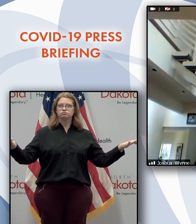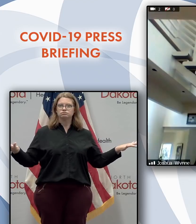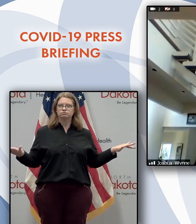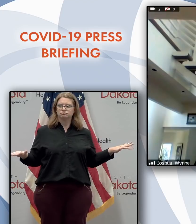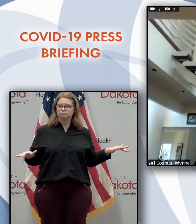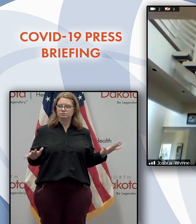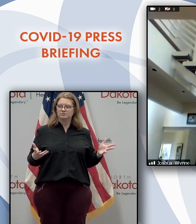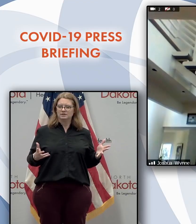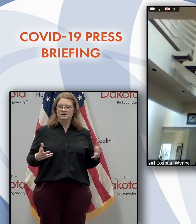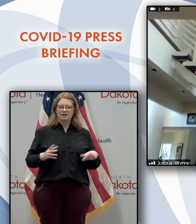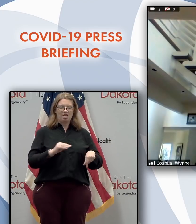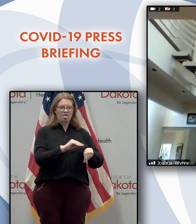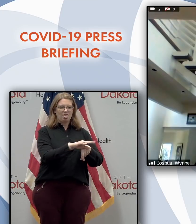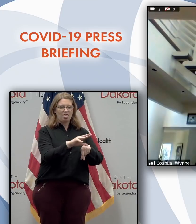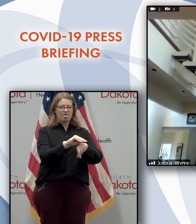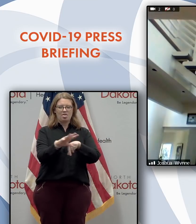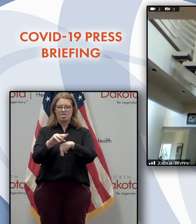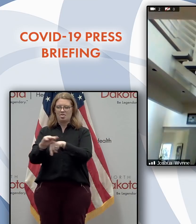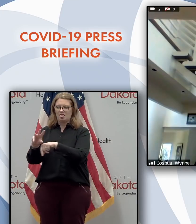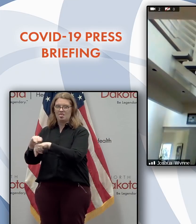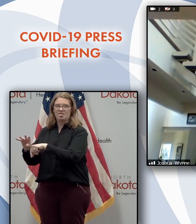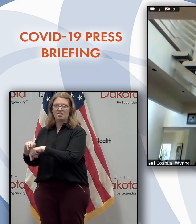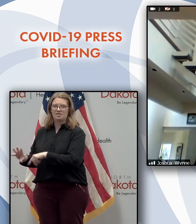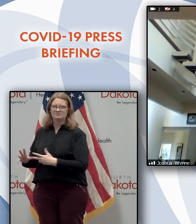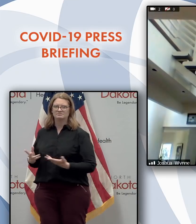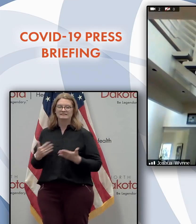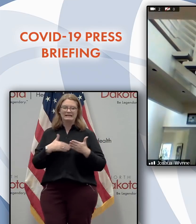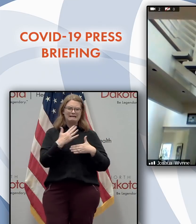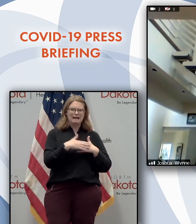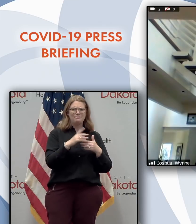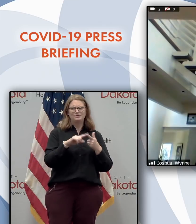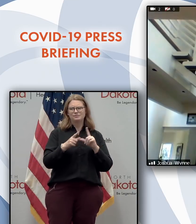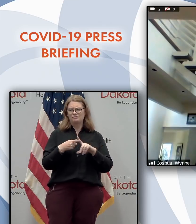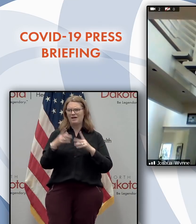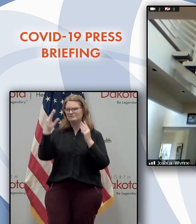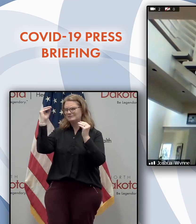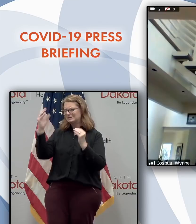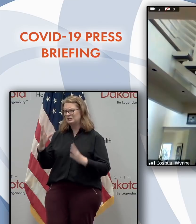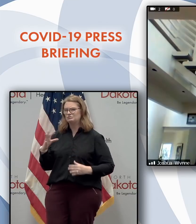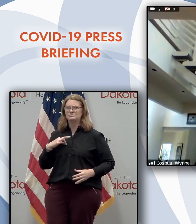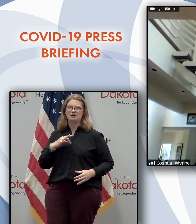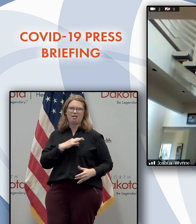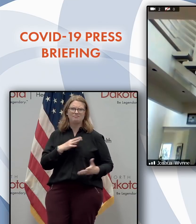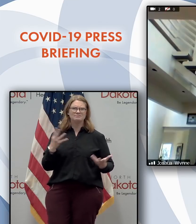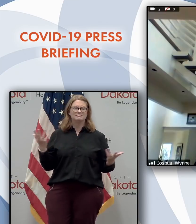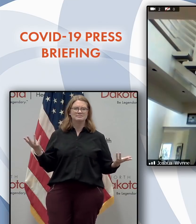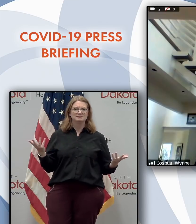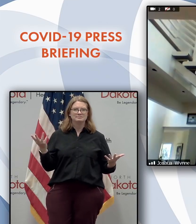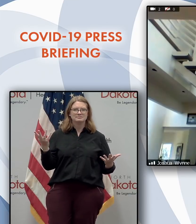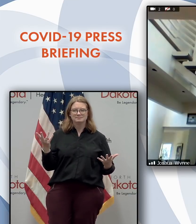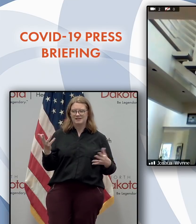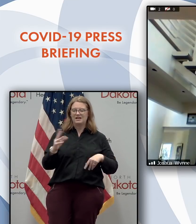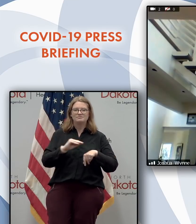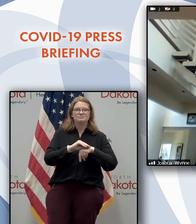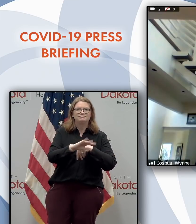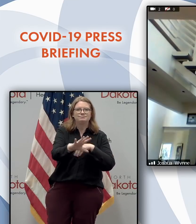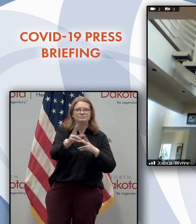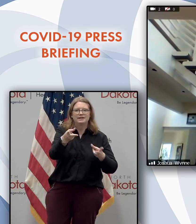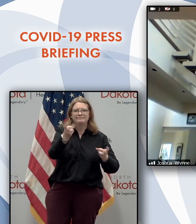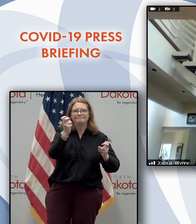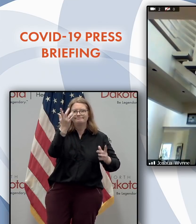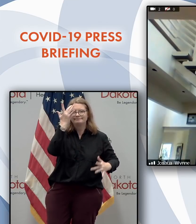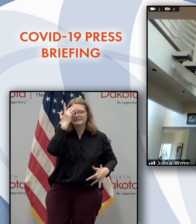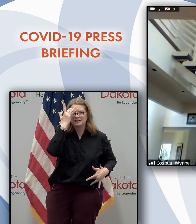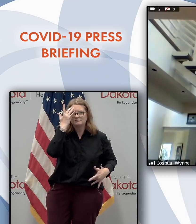they can get their neighbors, friends, colleagues, teachers sick by transmitting